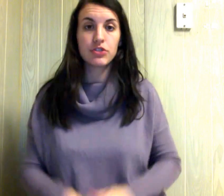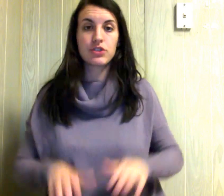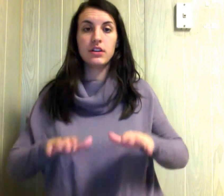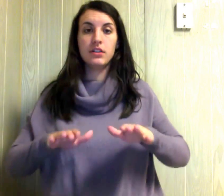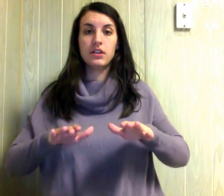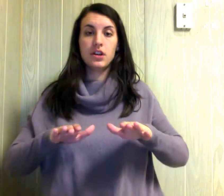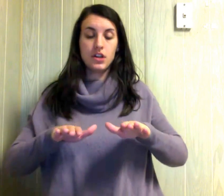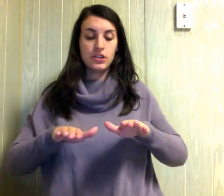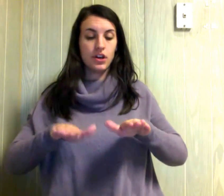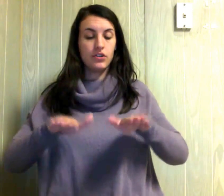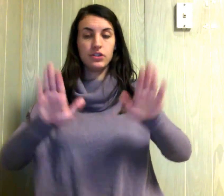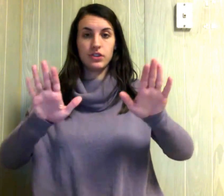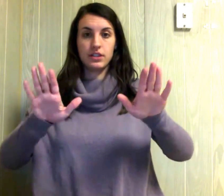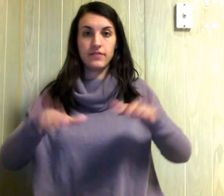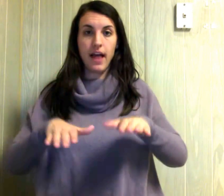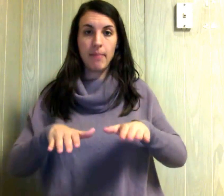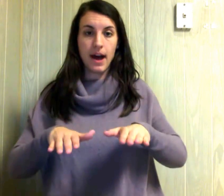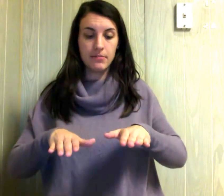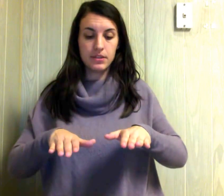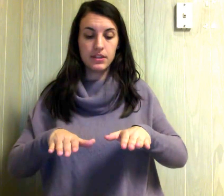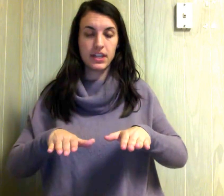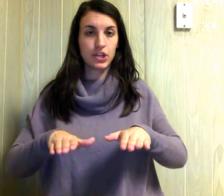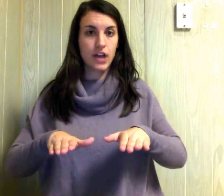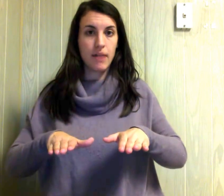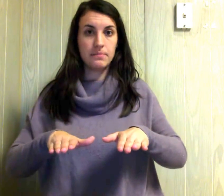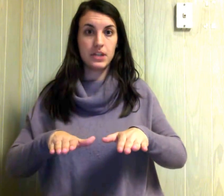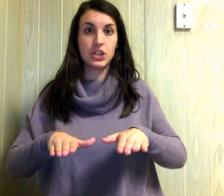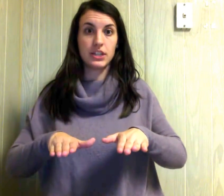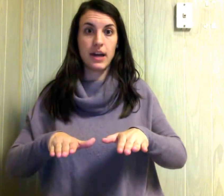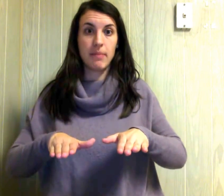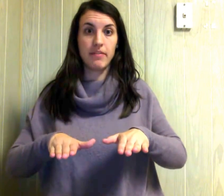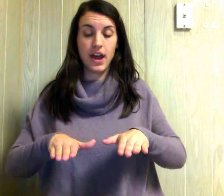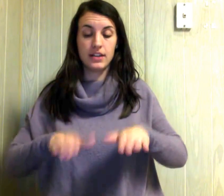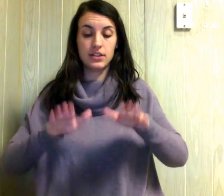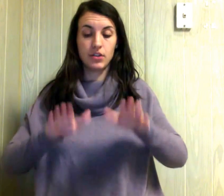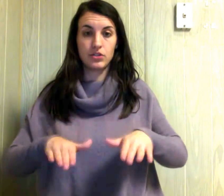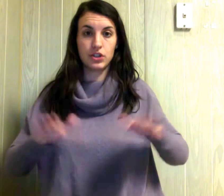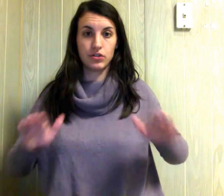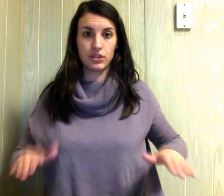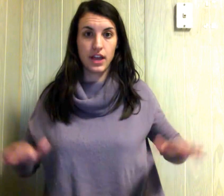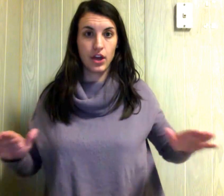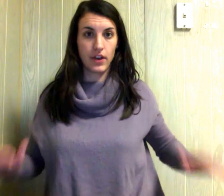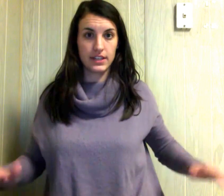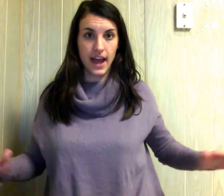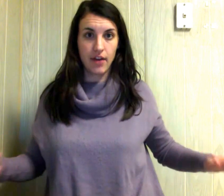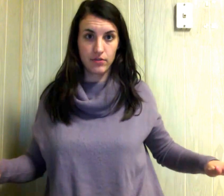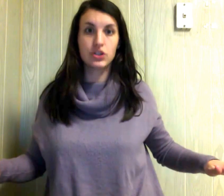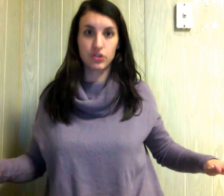Children, so children is flat palms. It's like you're touching the top of their head, so children, and going down,